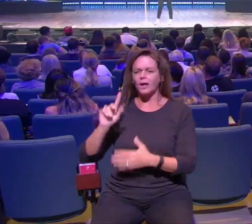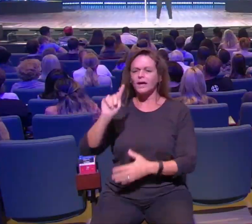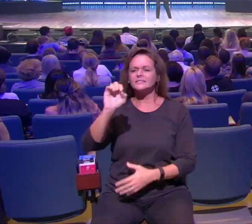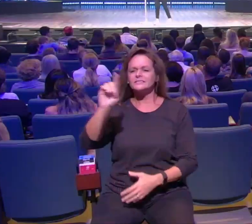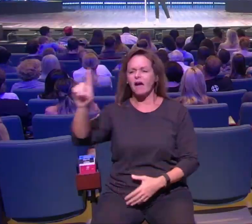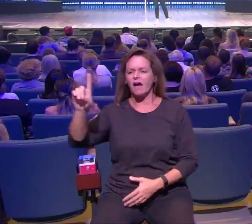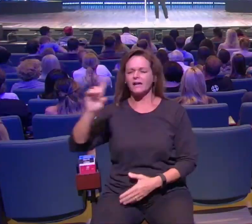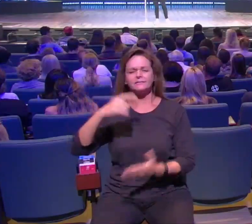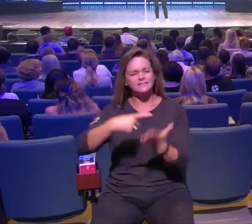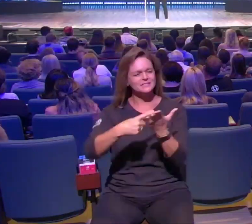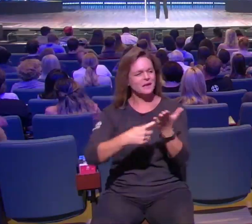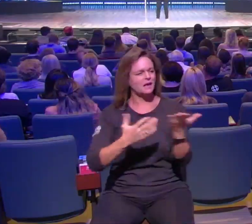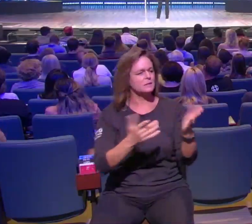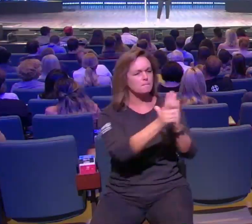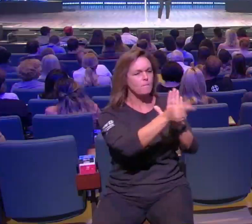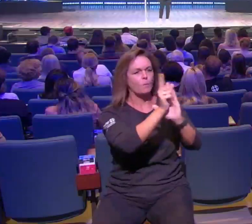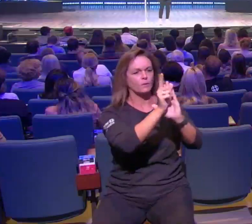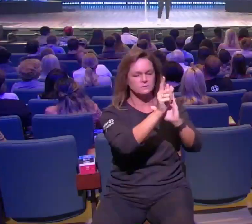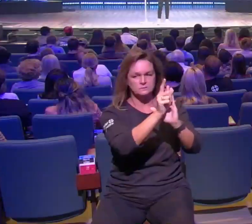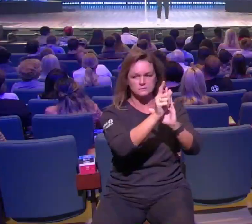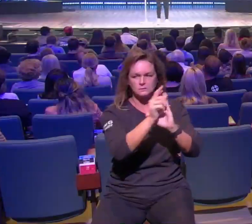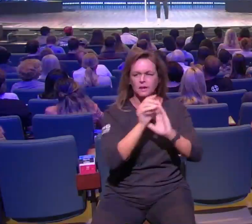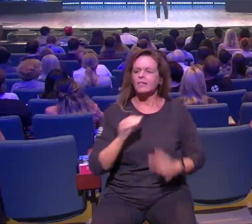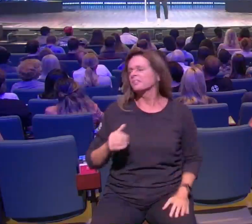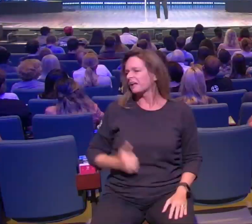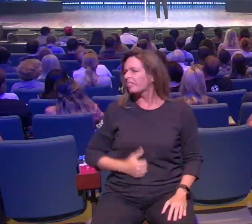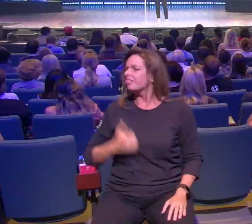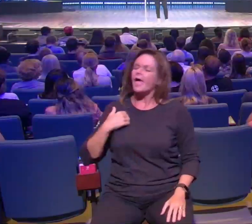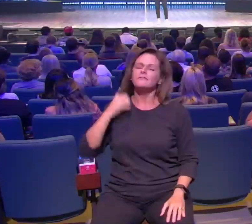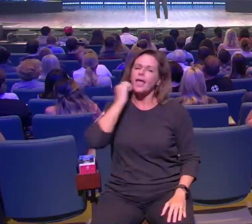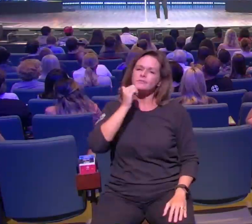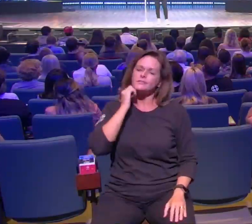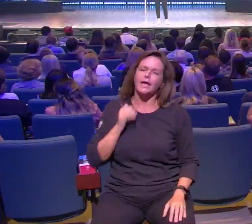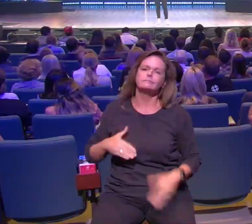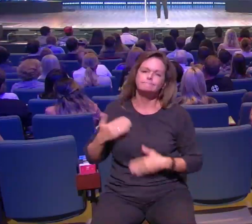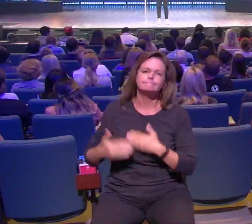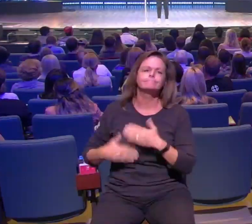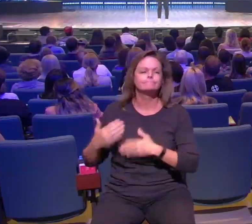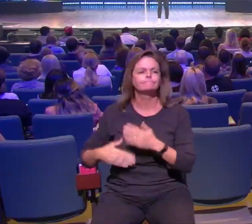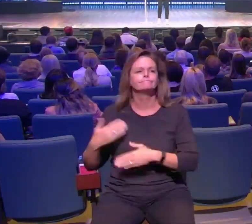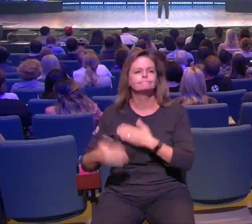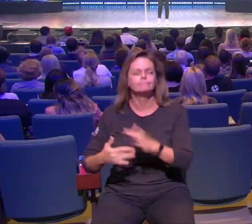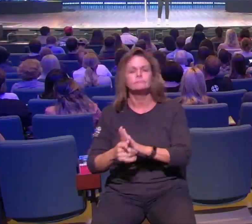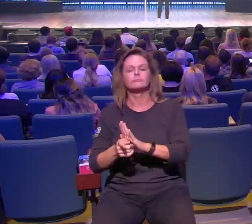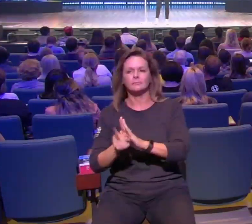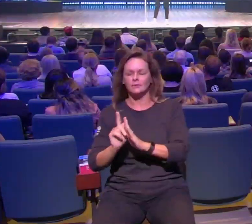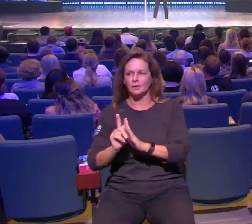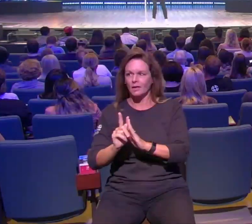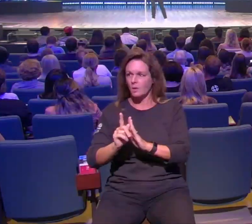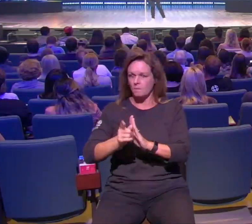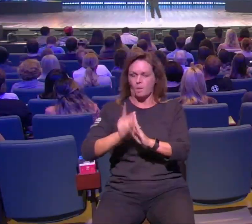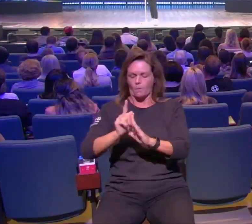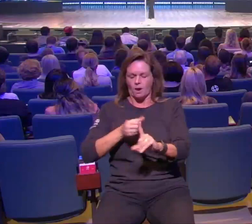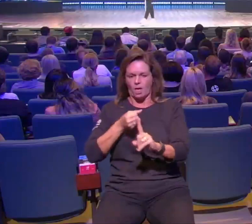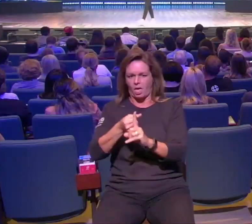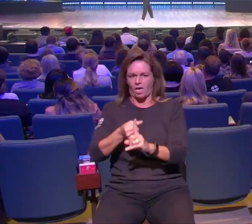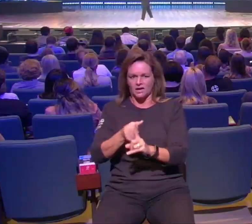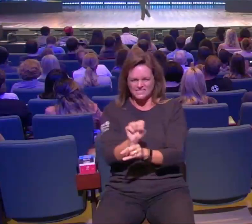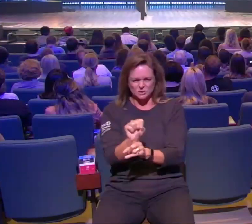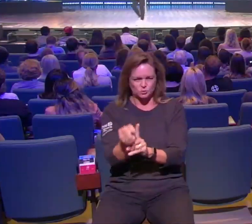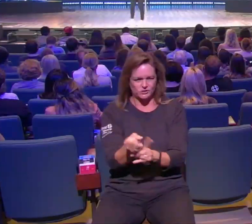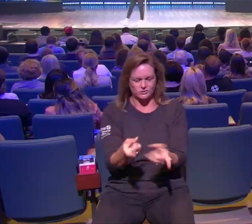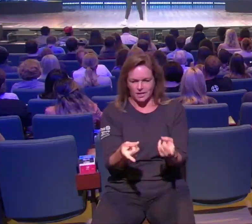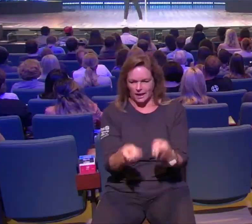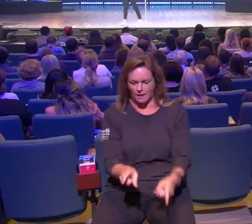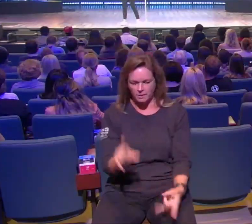out above the rest. There's moments that leave an imprint on us. And sometimes I think it's really good for me to get up here